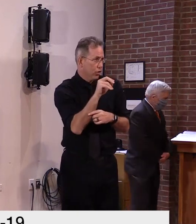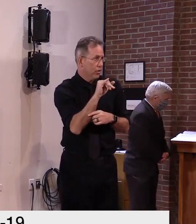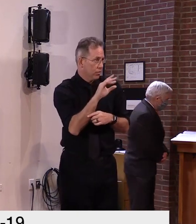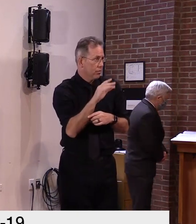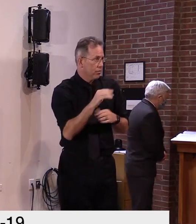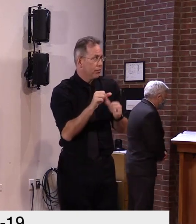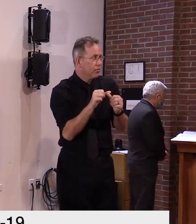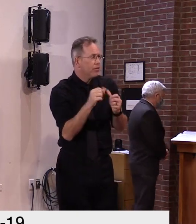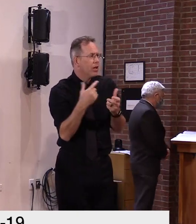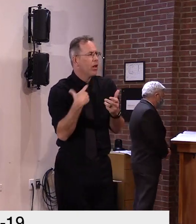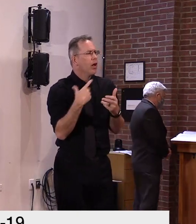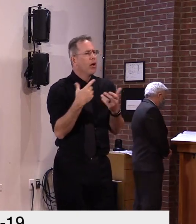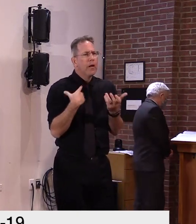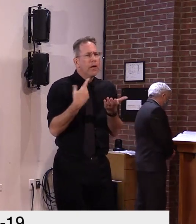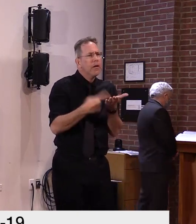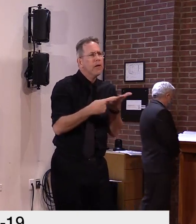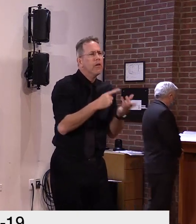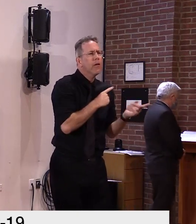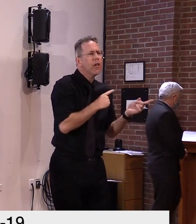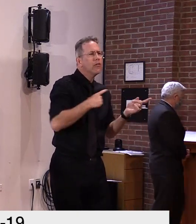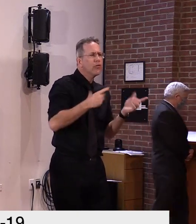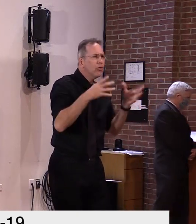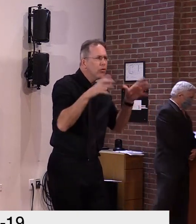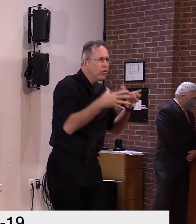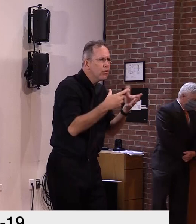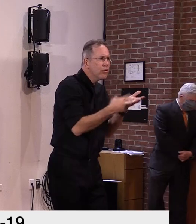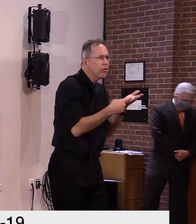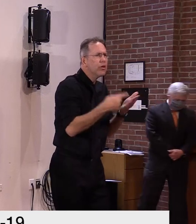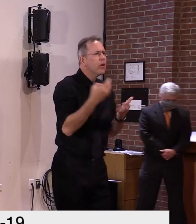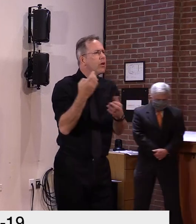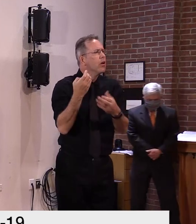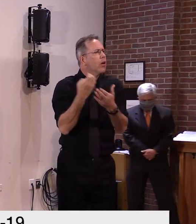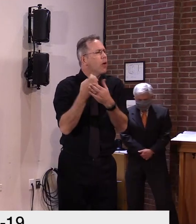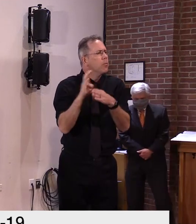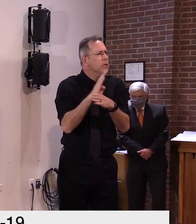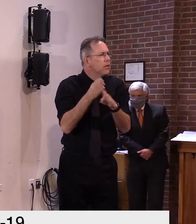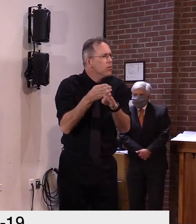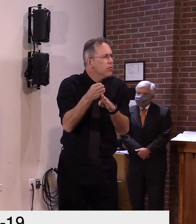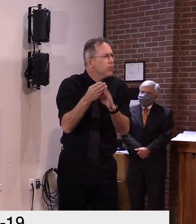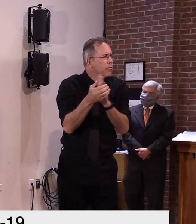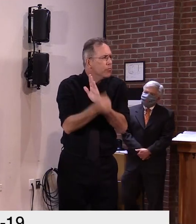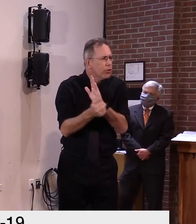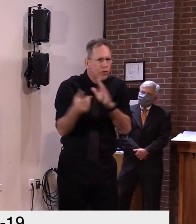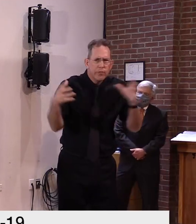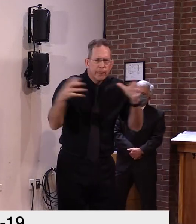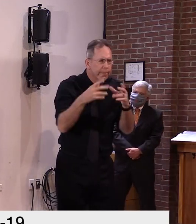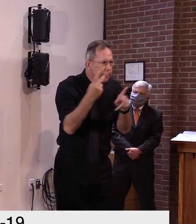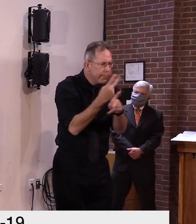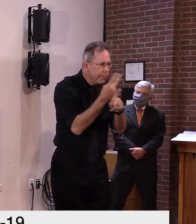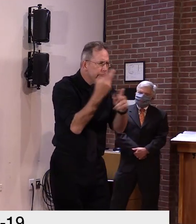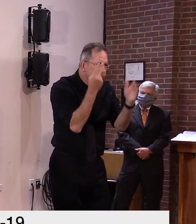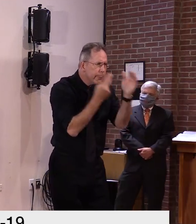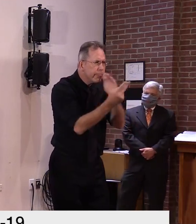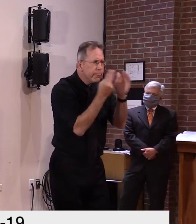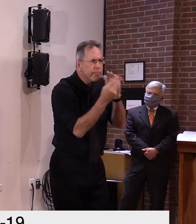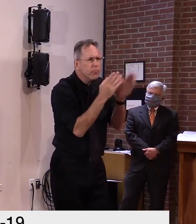on projections for the following year to the next fiscal year. So again, too early to